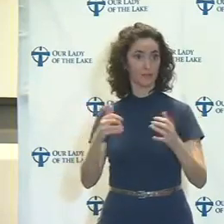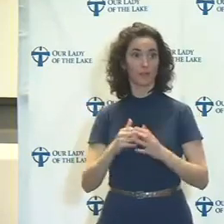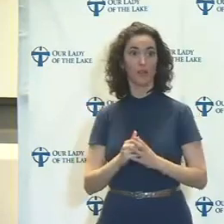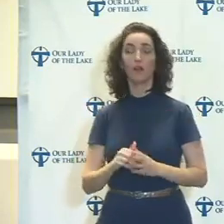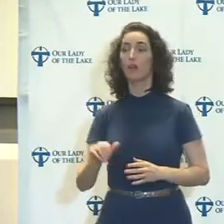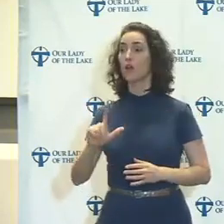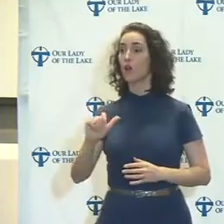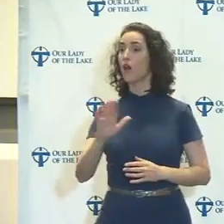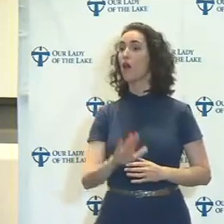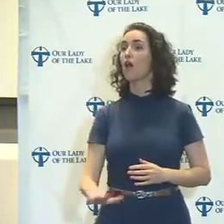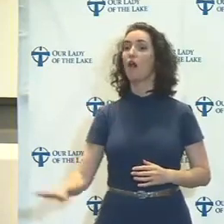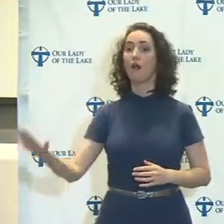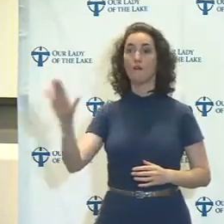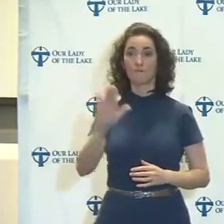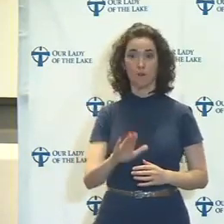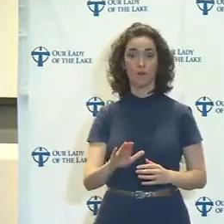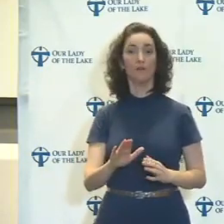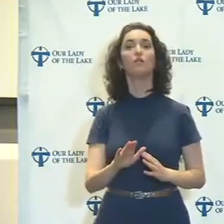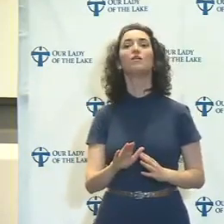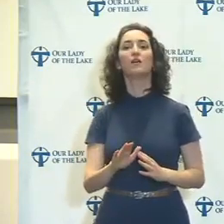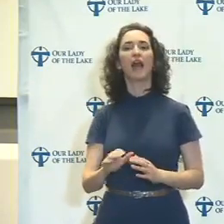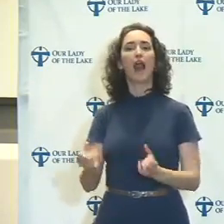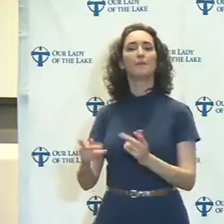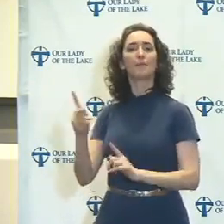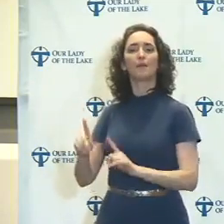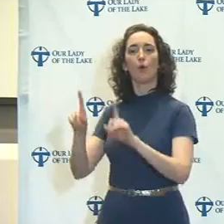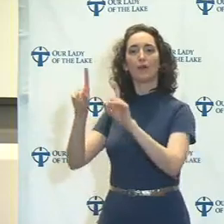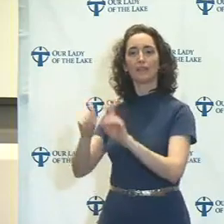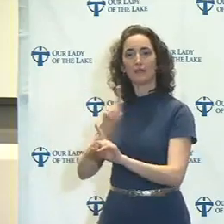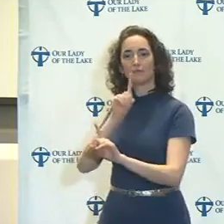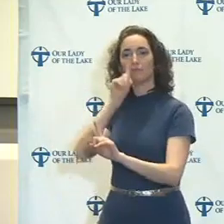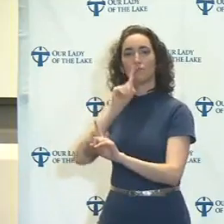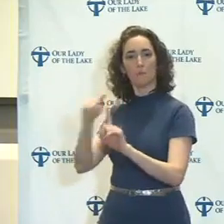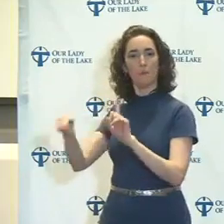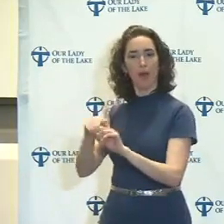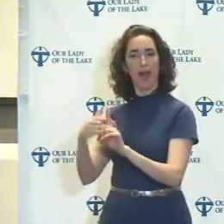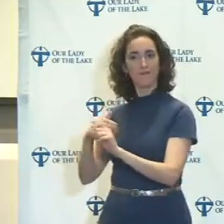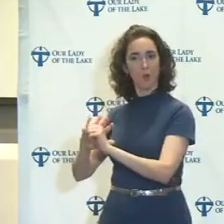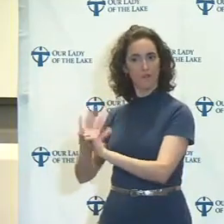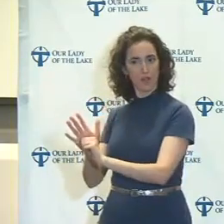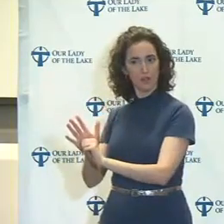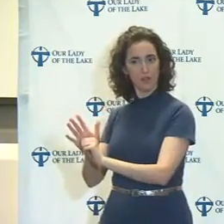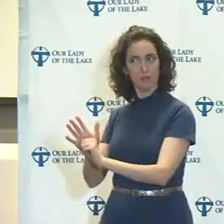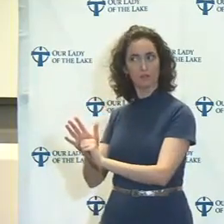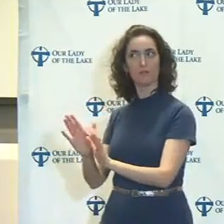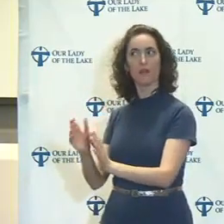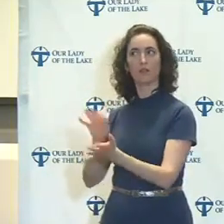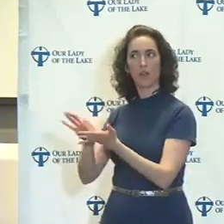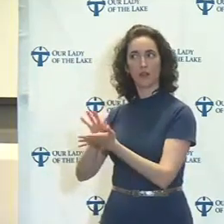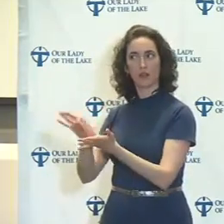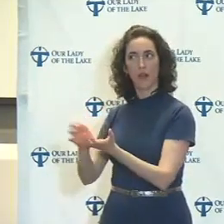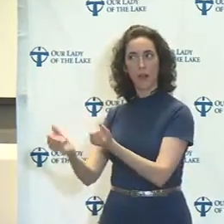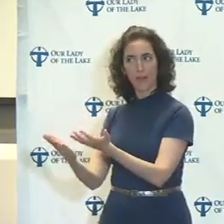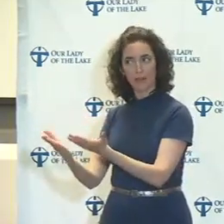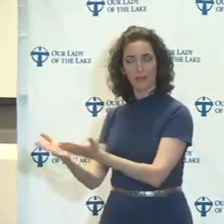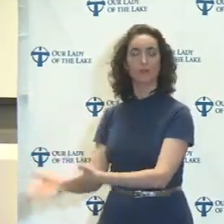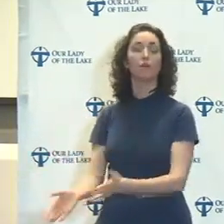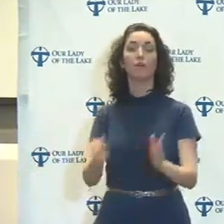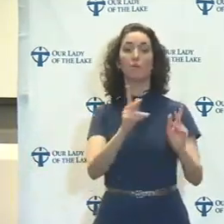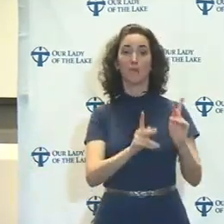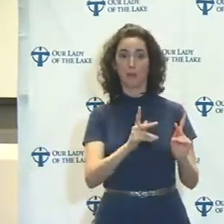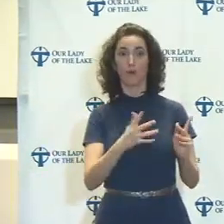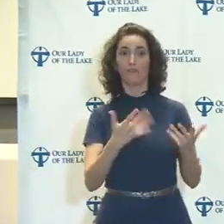in Louisiana that have been tested positive for COVID-19. So there's lots of different metrics to try to